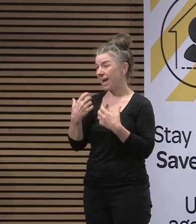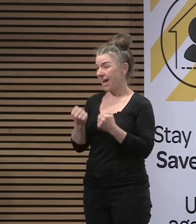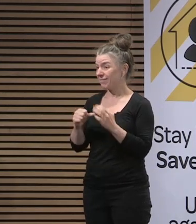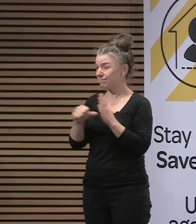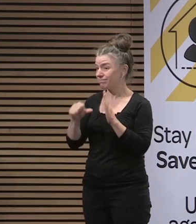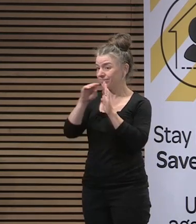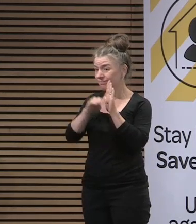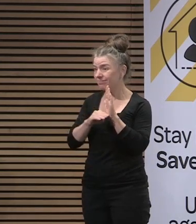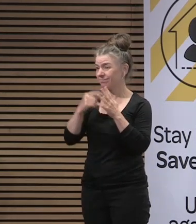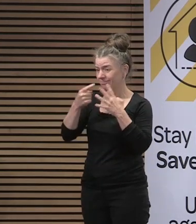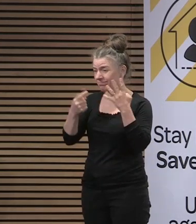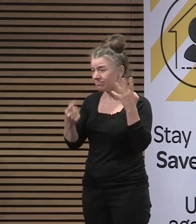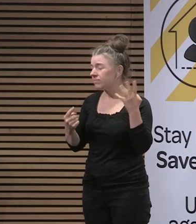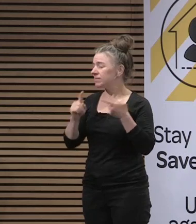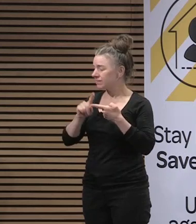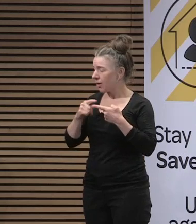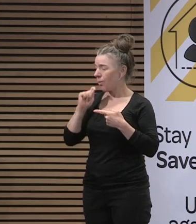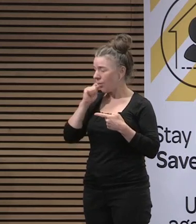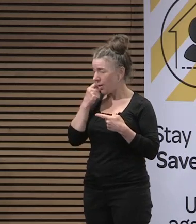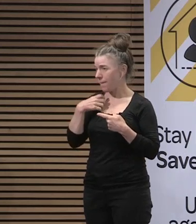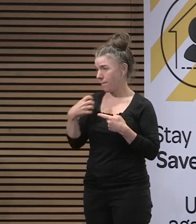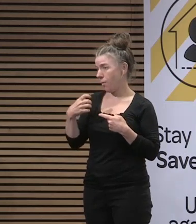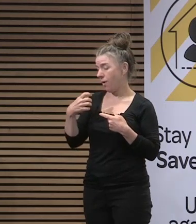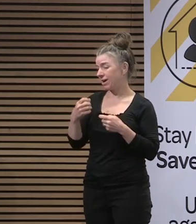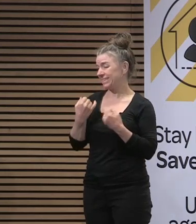in place, we will continue to see more people